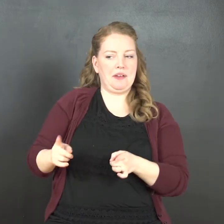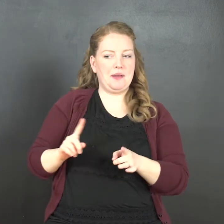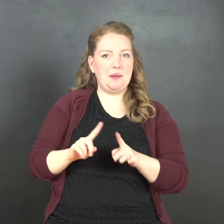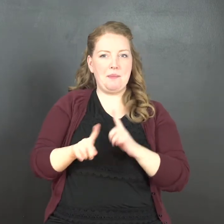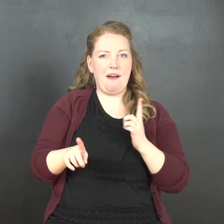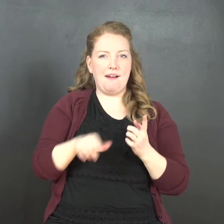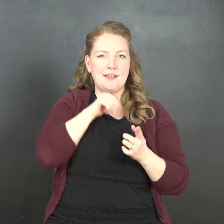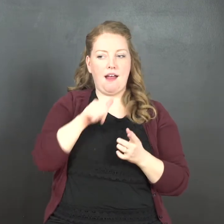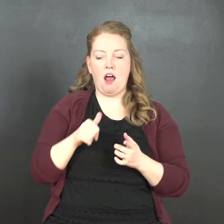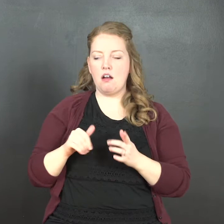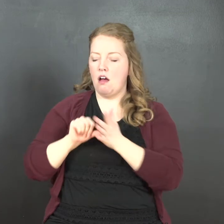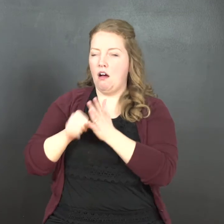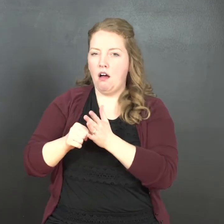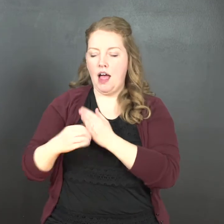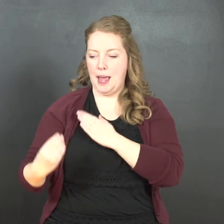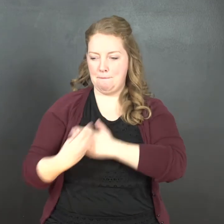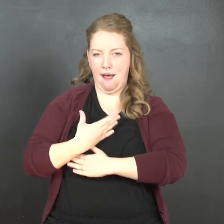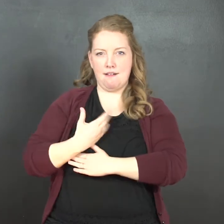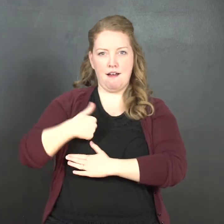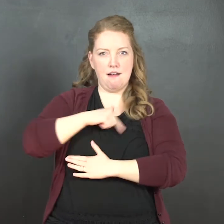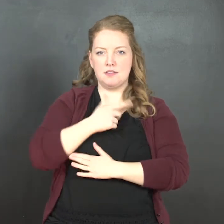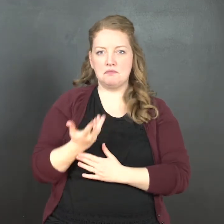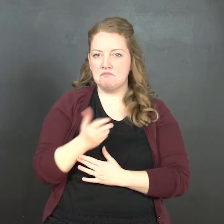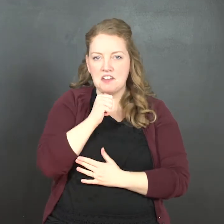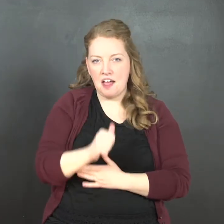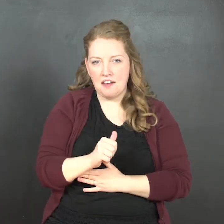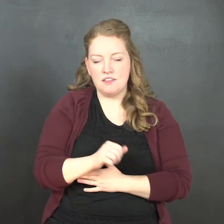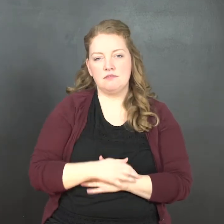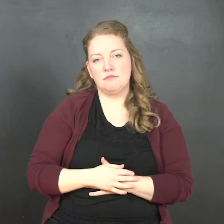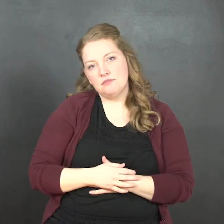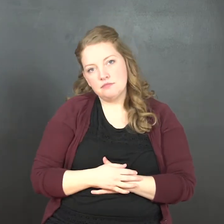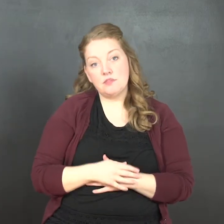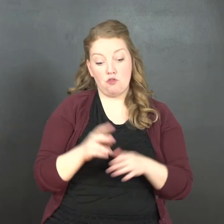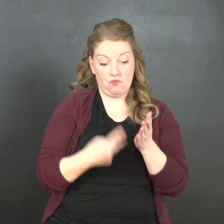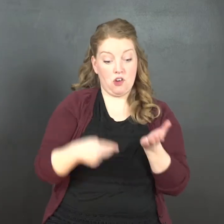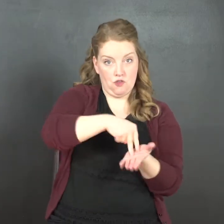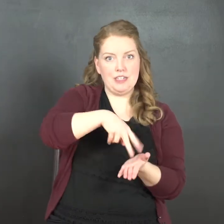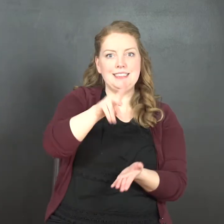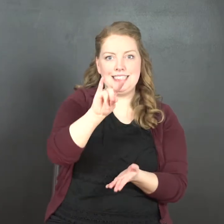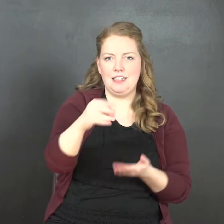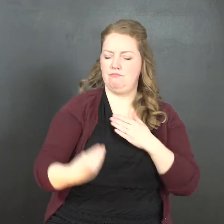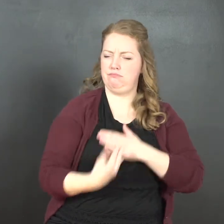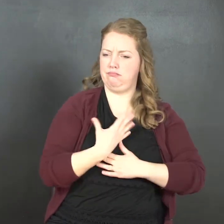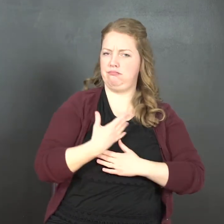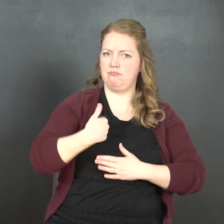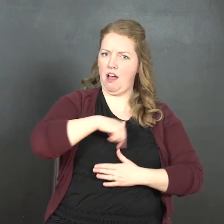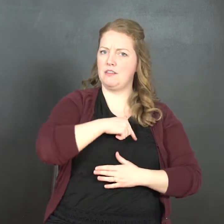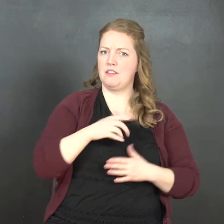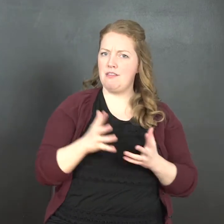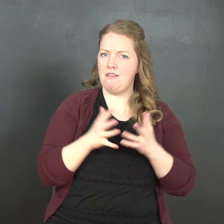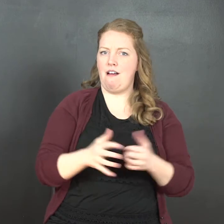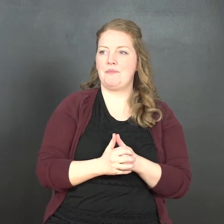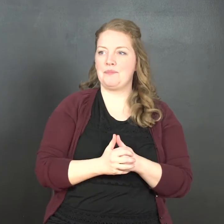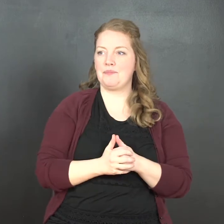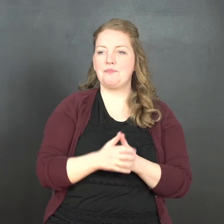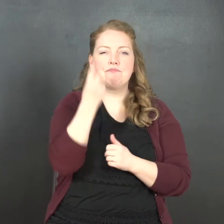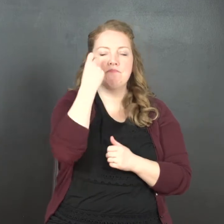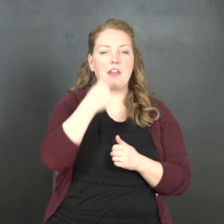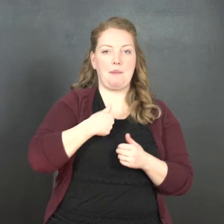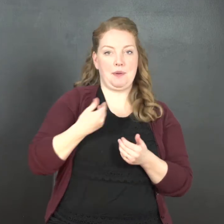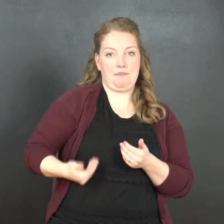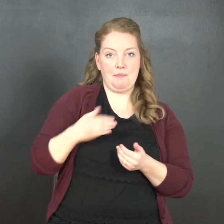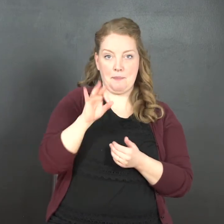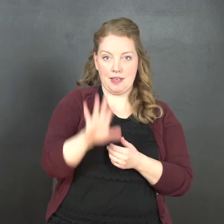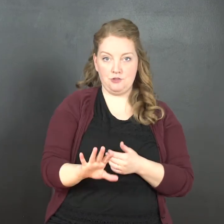I've conducted dozens of funerals in my ministry. And one thing that I have learned is whether the individual believed in God or they did